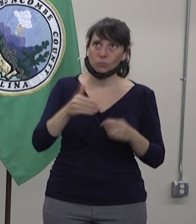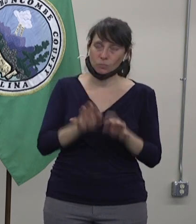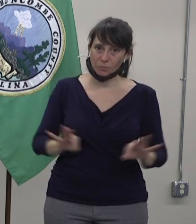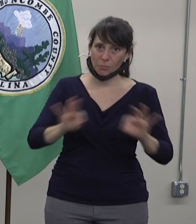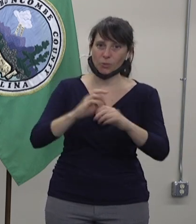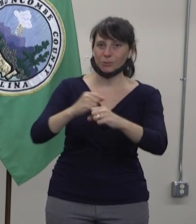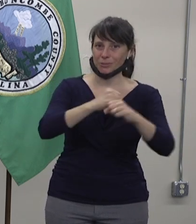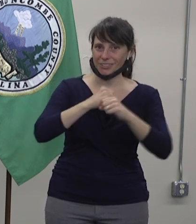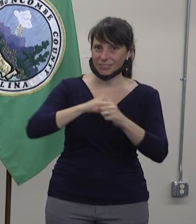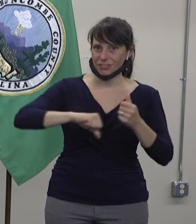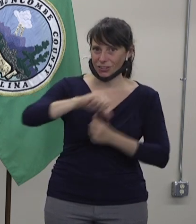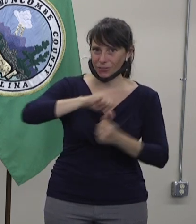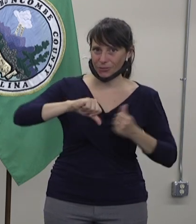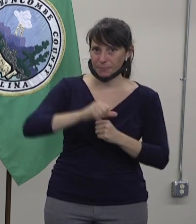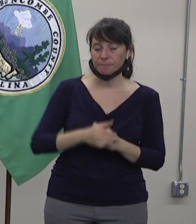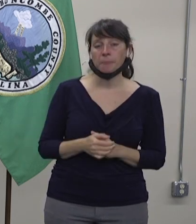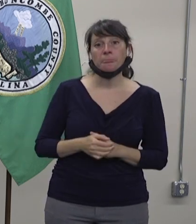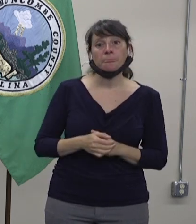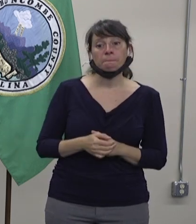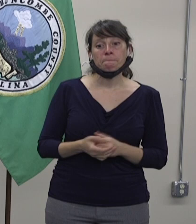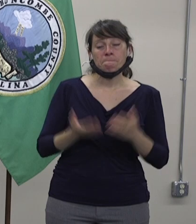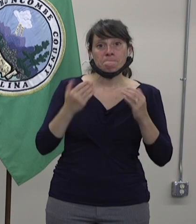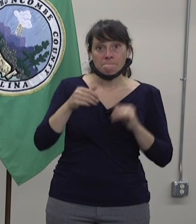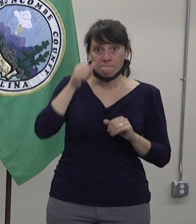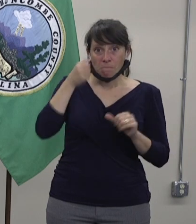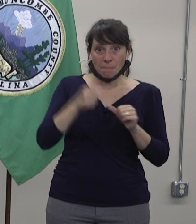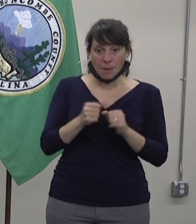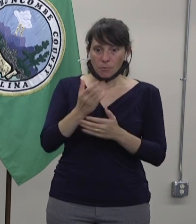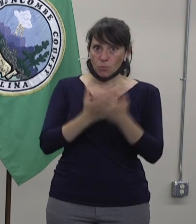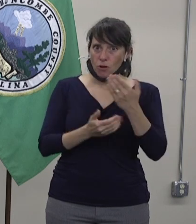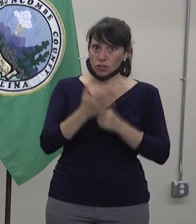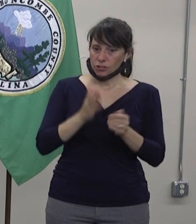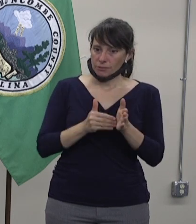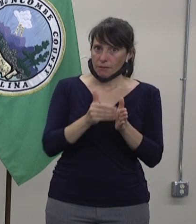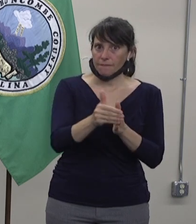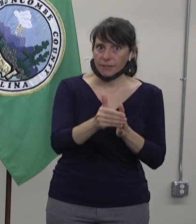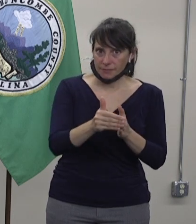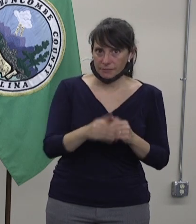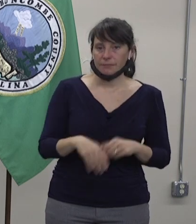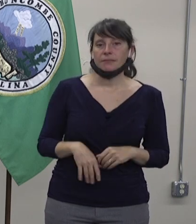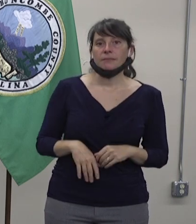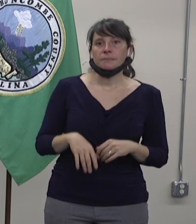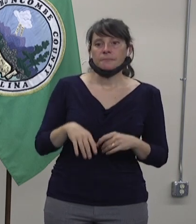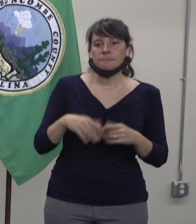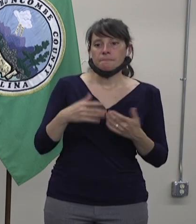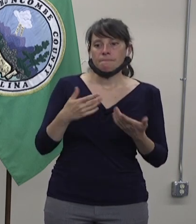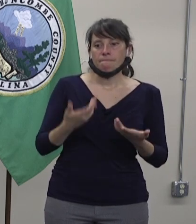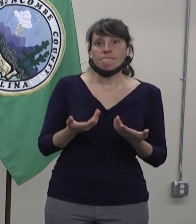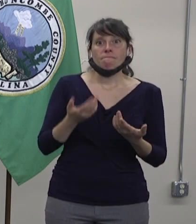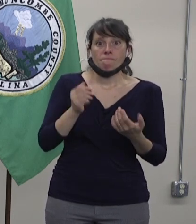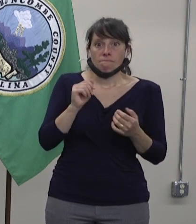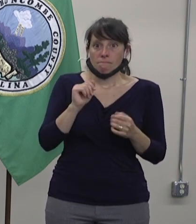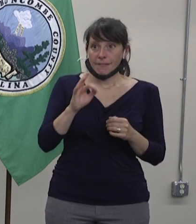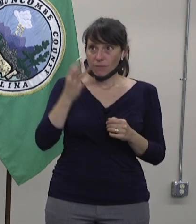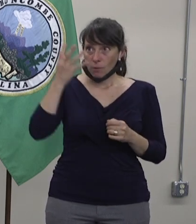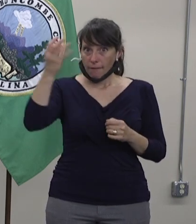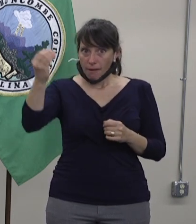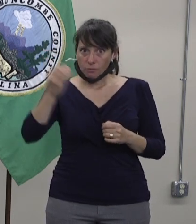Remember to wash your hands often to reduce the spread of virus, and wait 6 feet apart from those outside of your